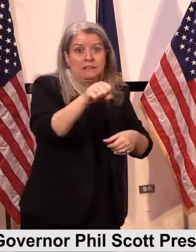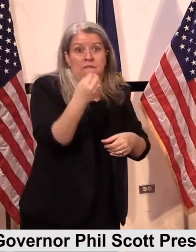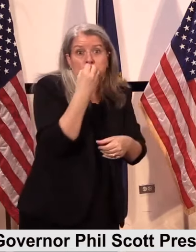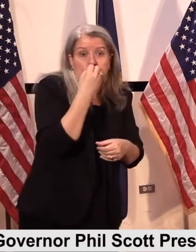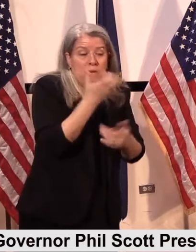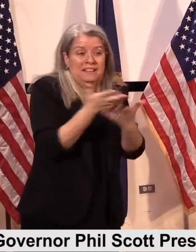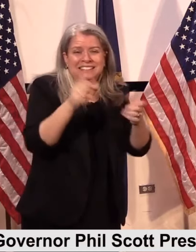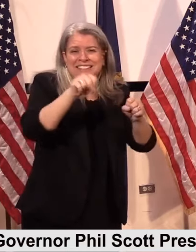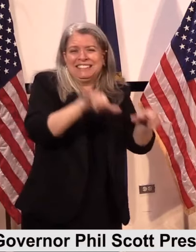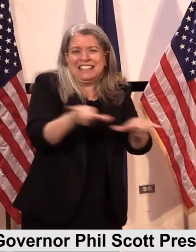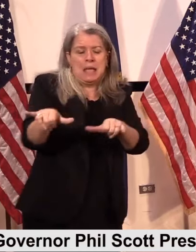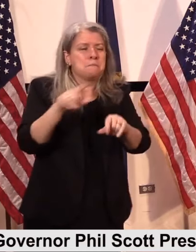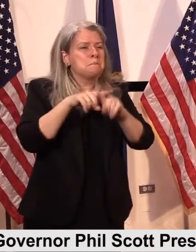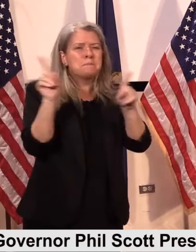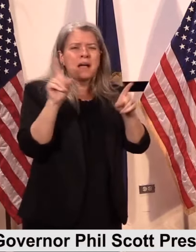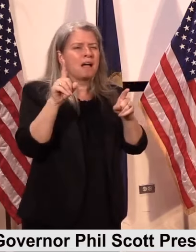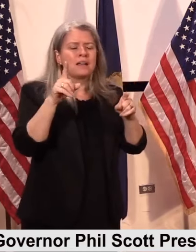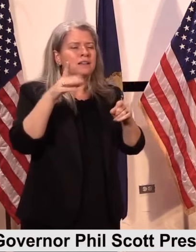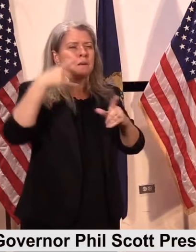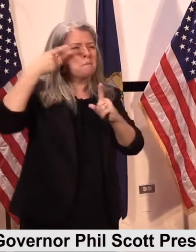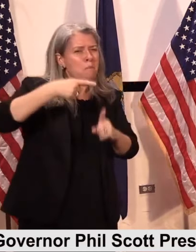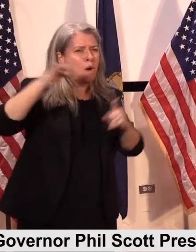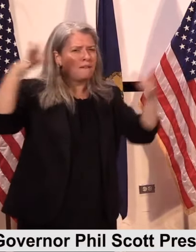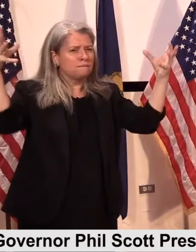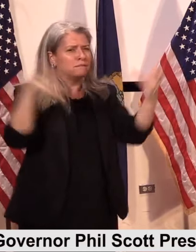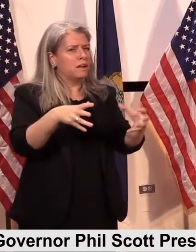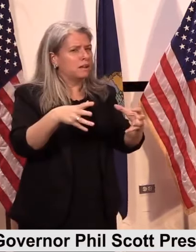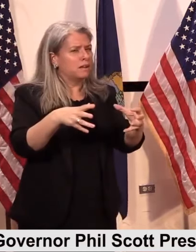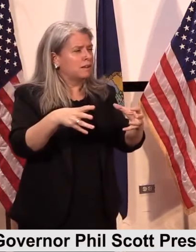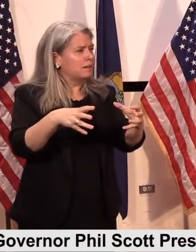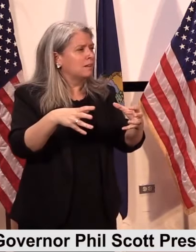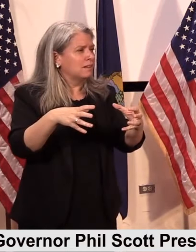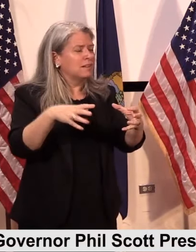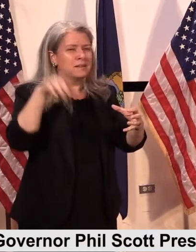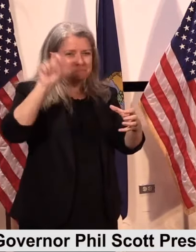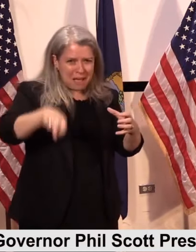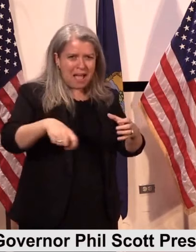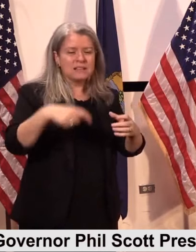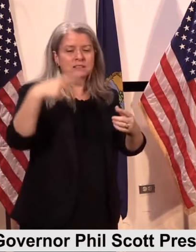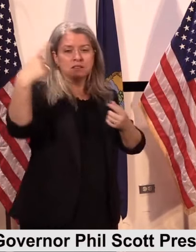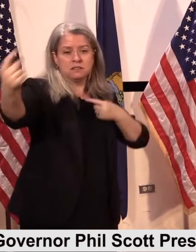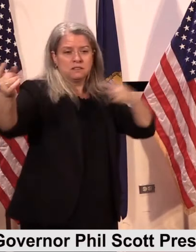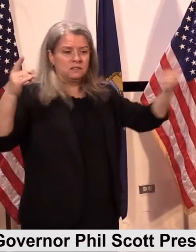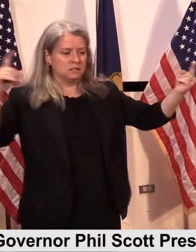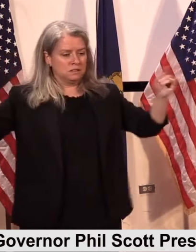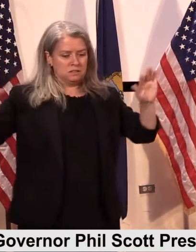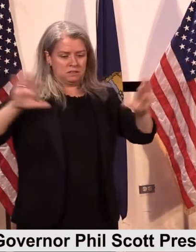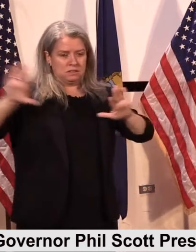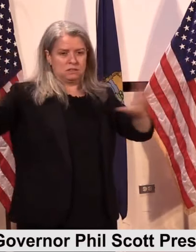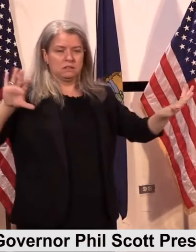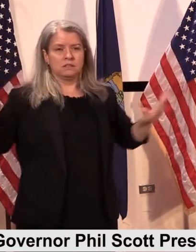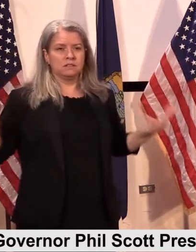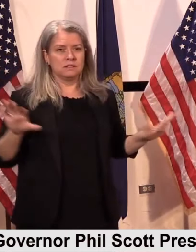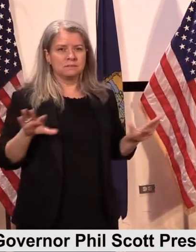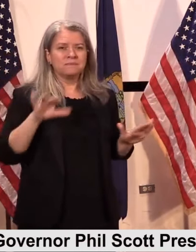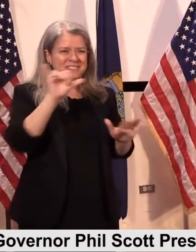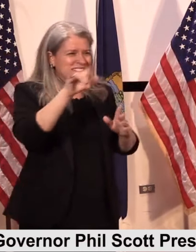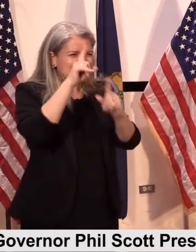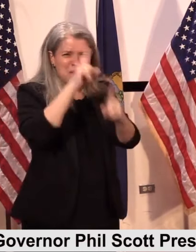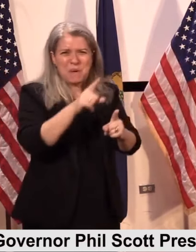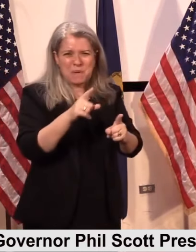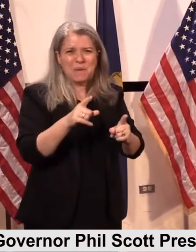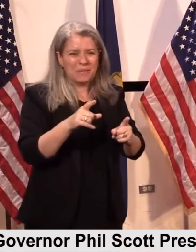congregate and over-congregate, we separate and distance ourselves, that's part of the goal, both